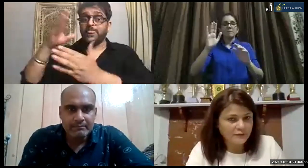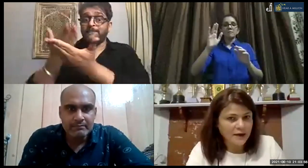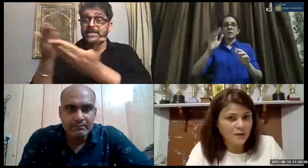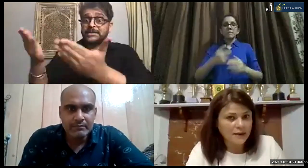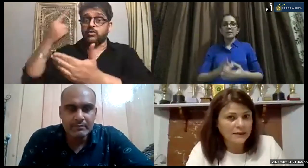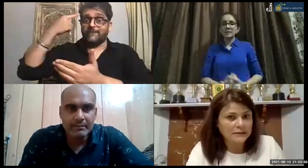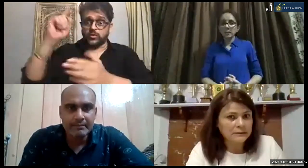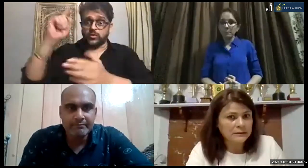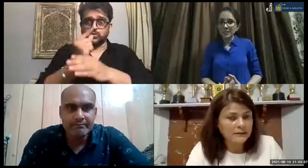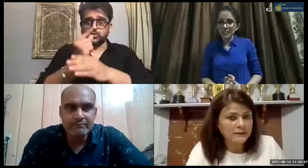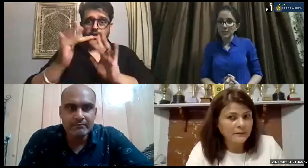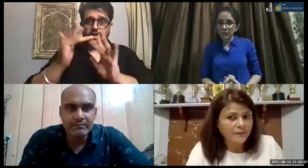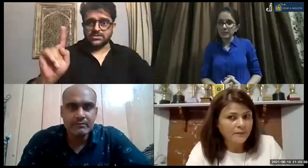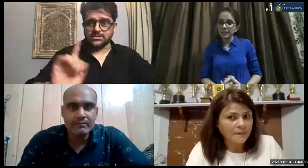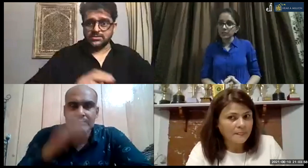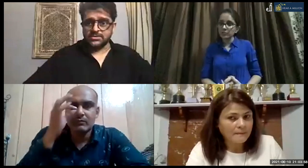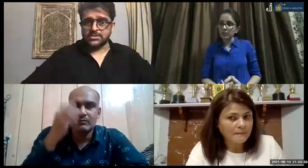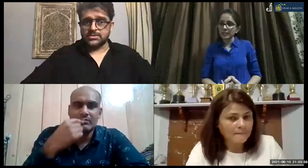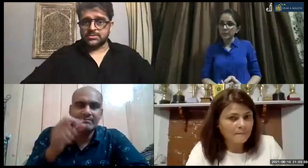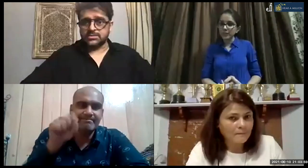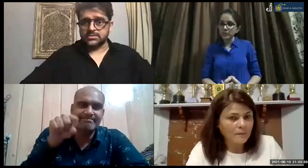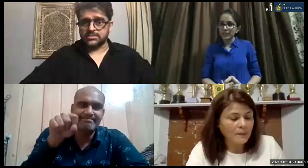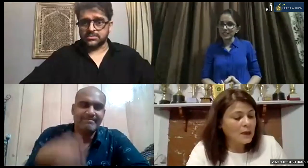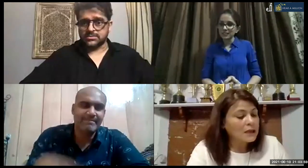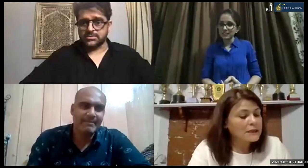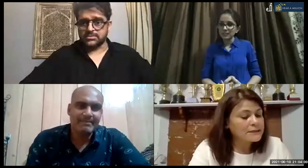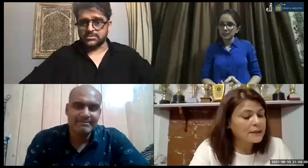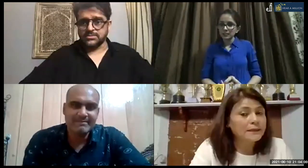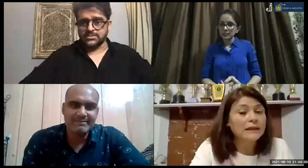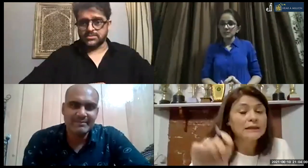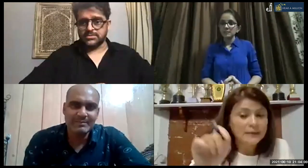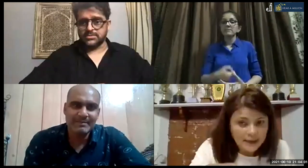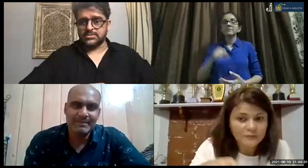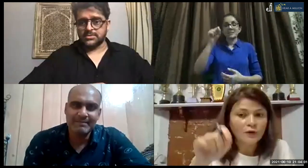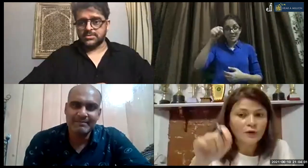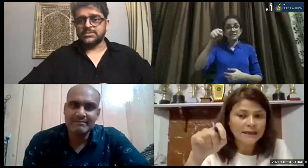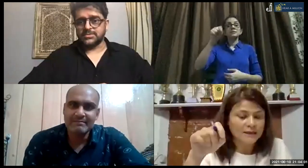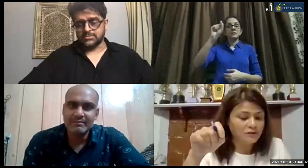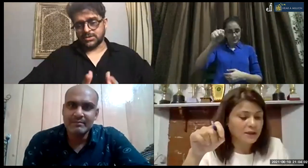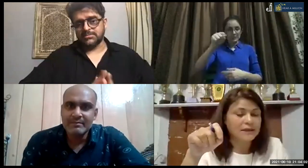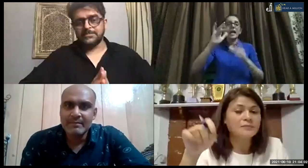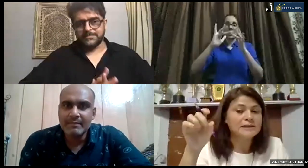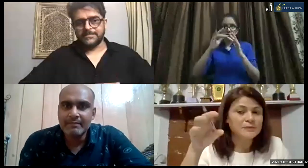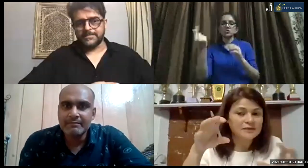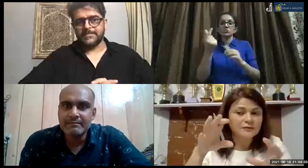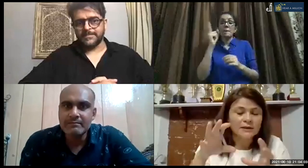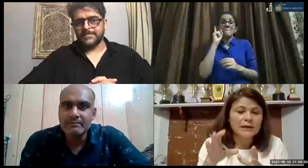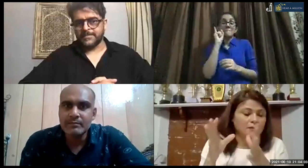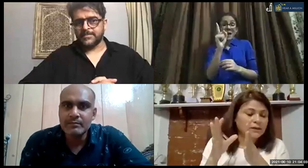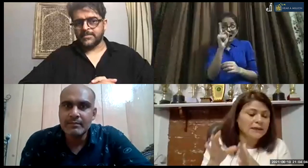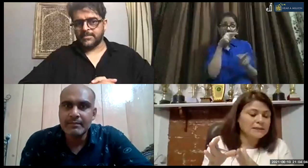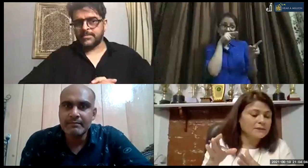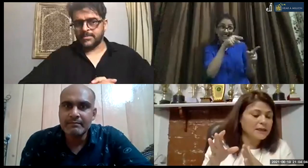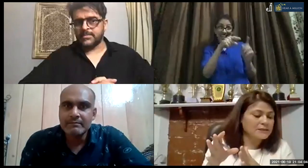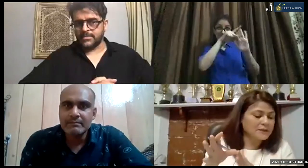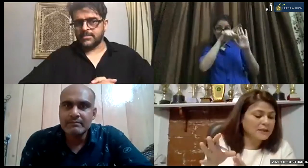to clarify on that. But the material will be used for online education, right? These are, yeah, for online education, but specifically